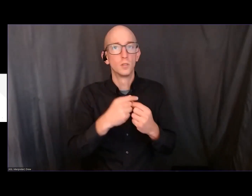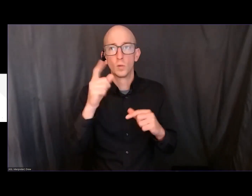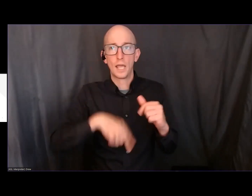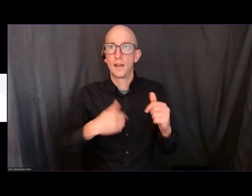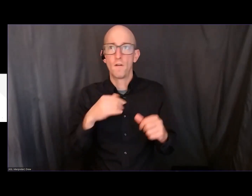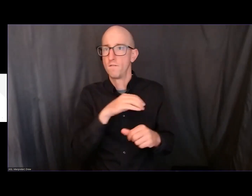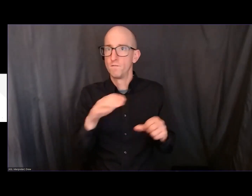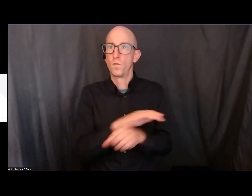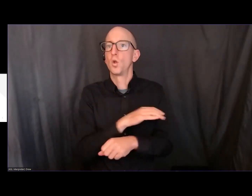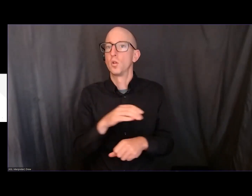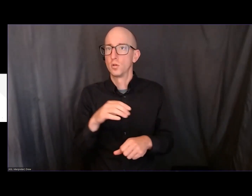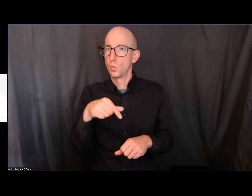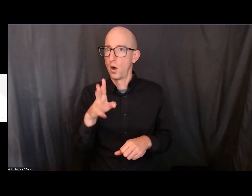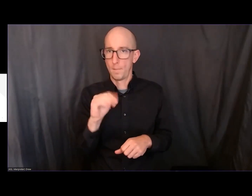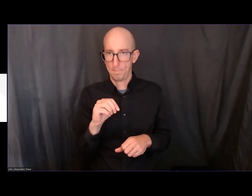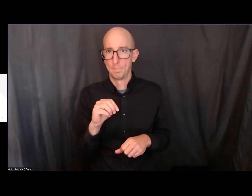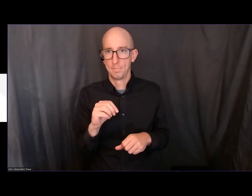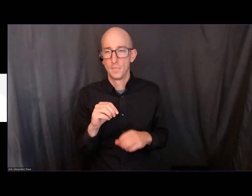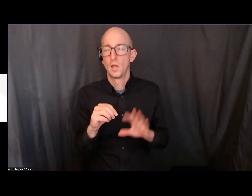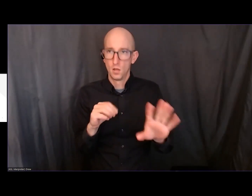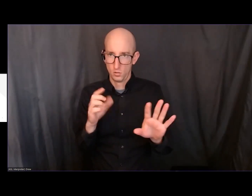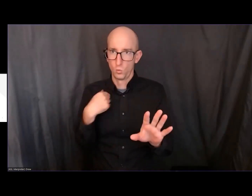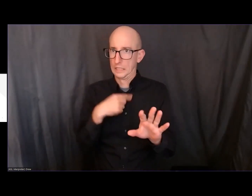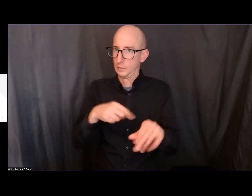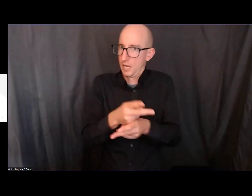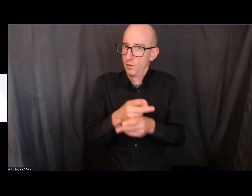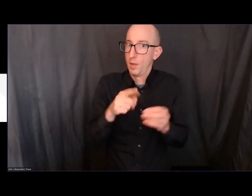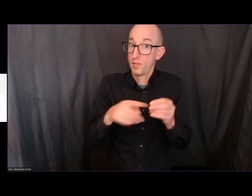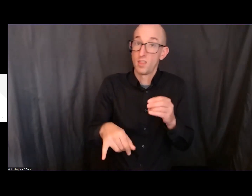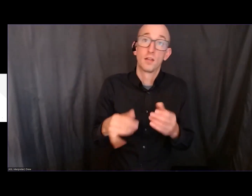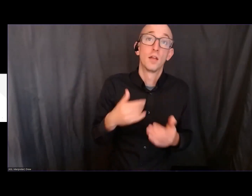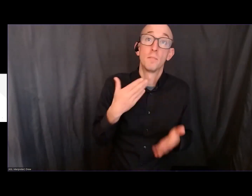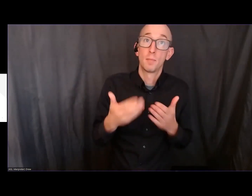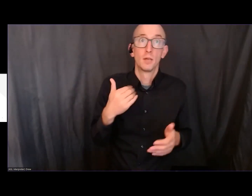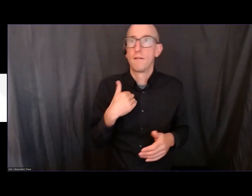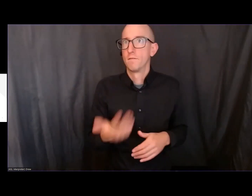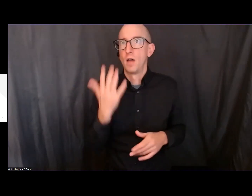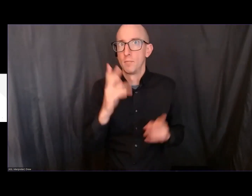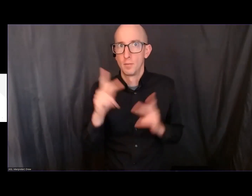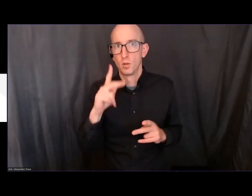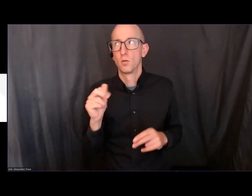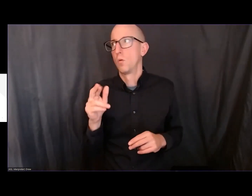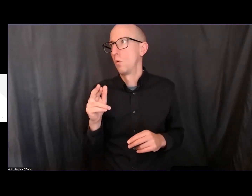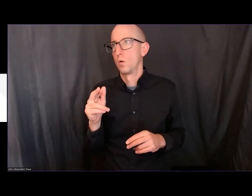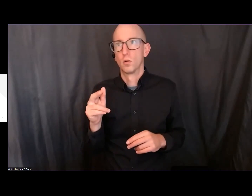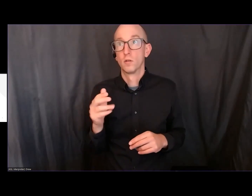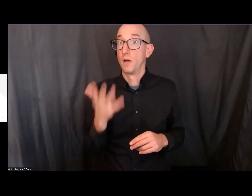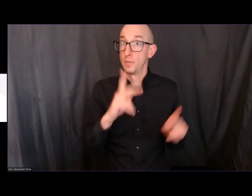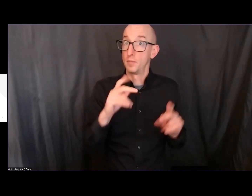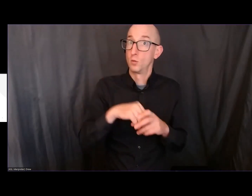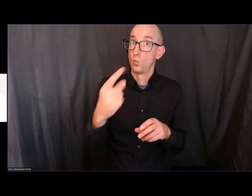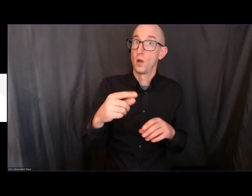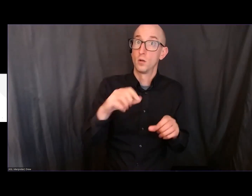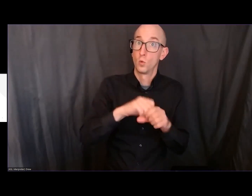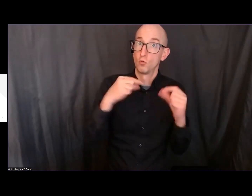really careful about that, even if we have, let's say, 5 people are in one work group and then 3 other people